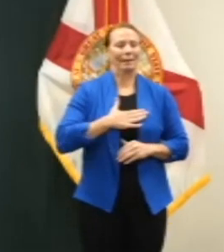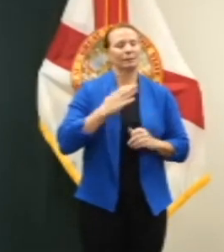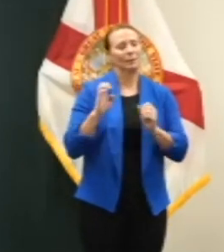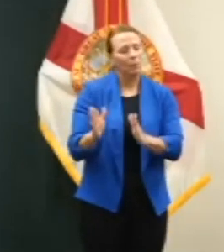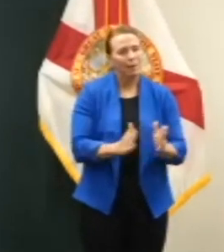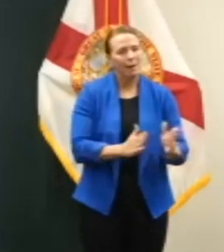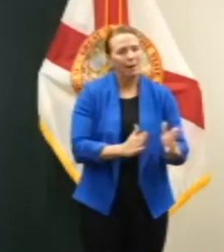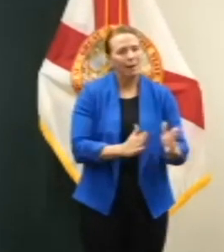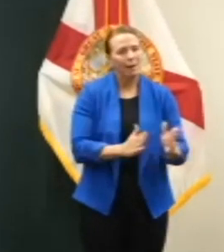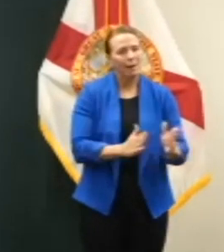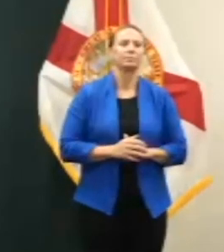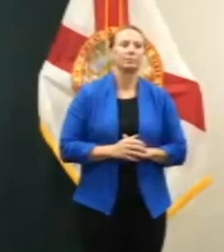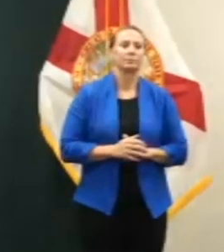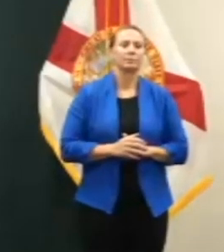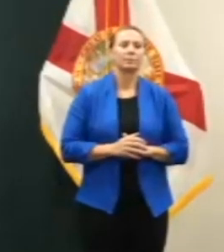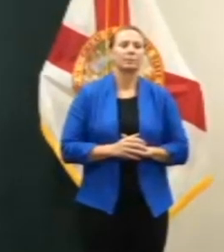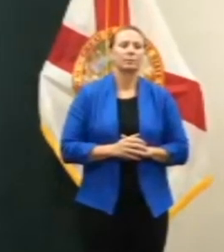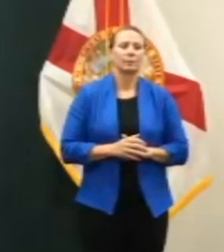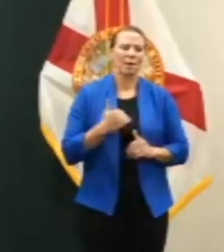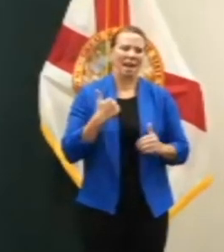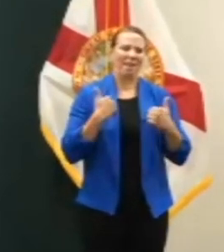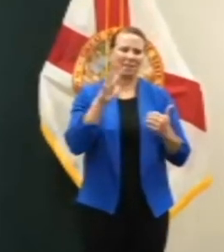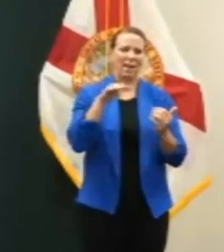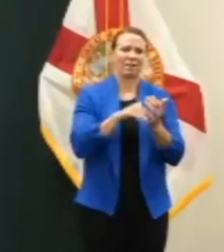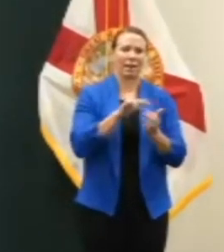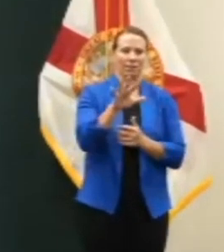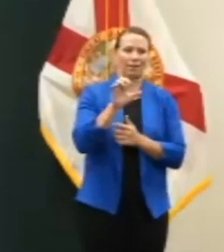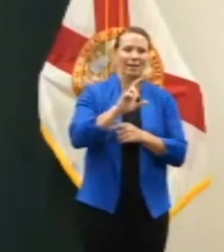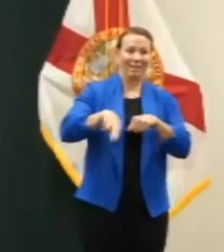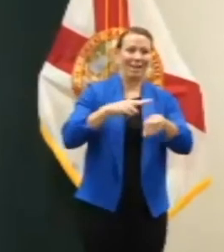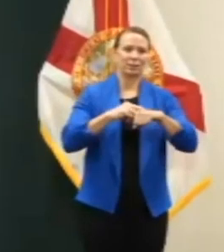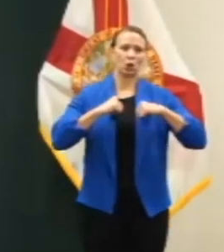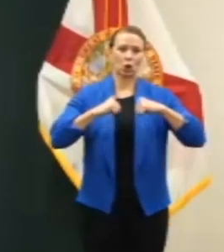have 5,500 National Guardsmen activated and available.